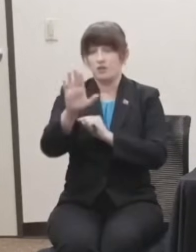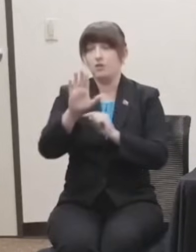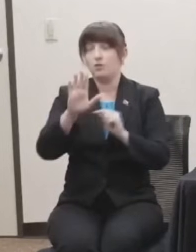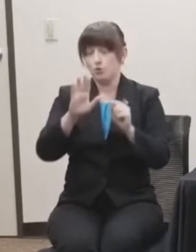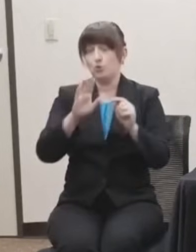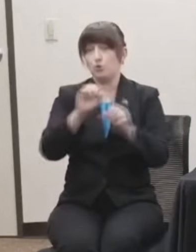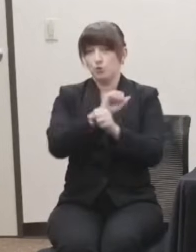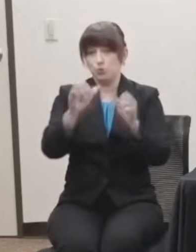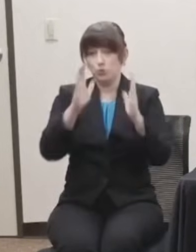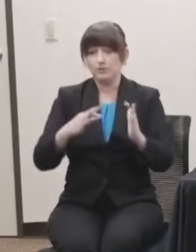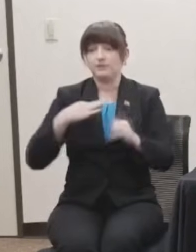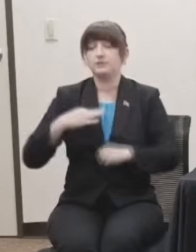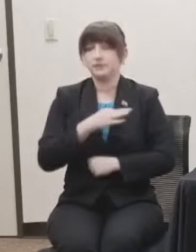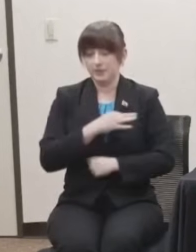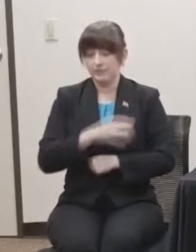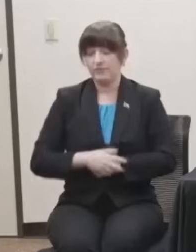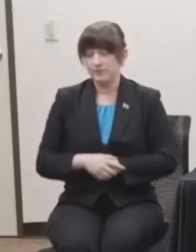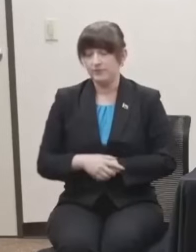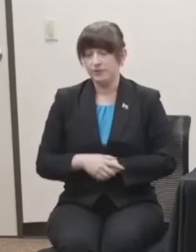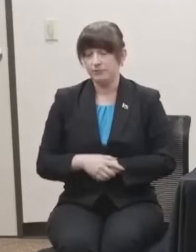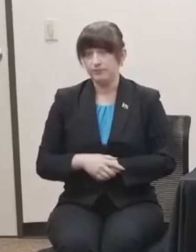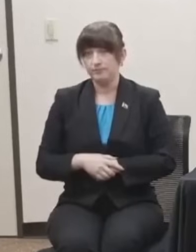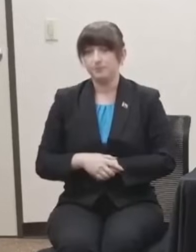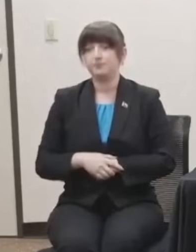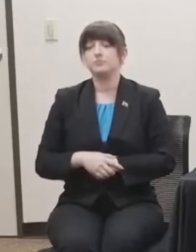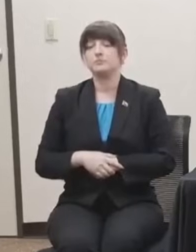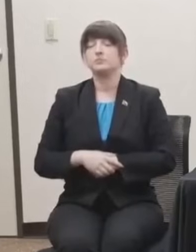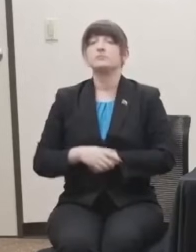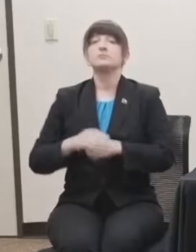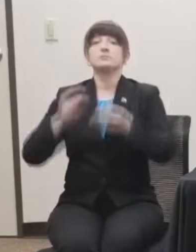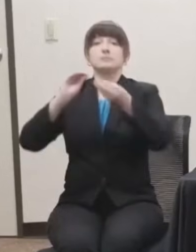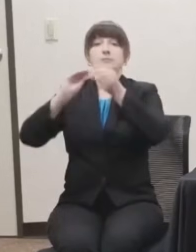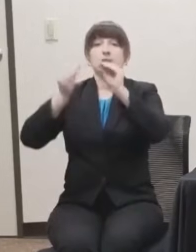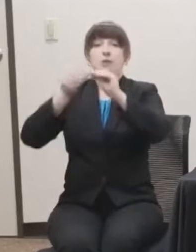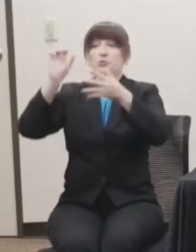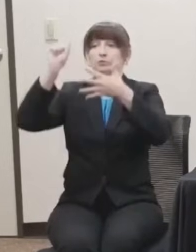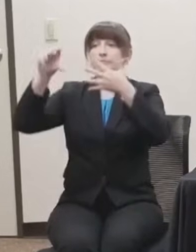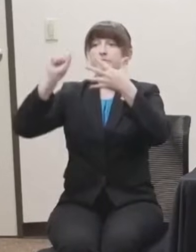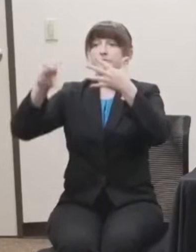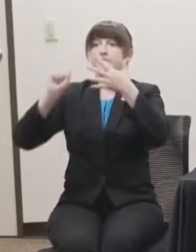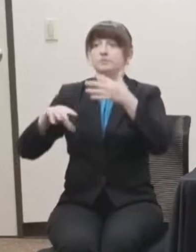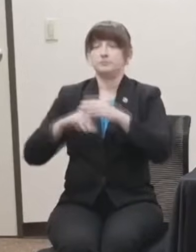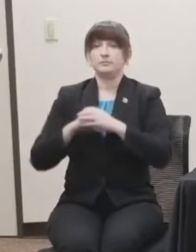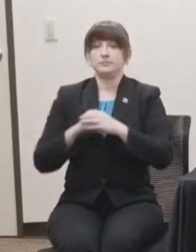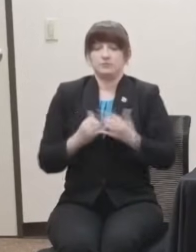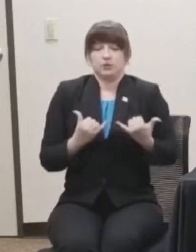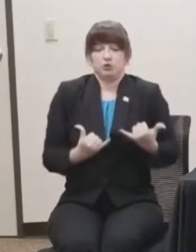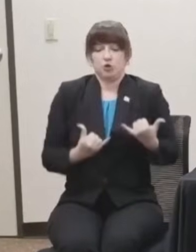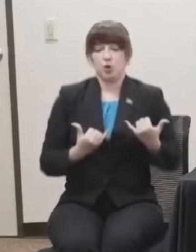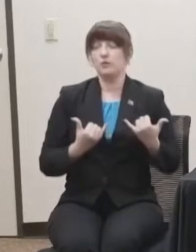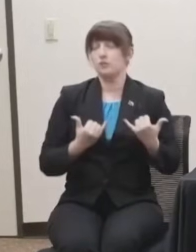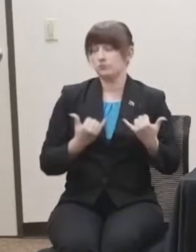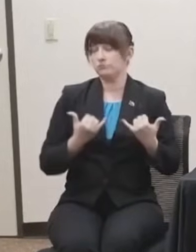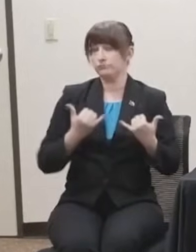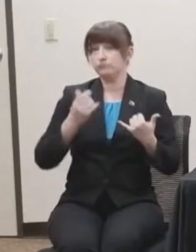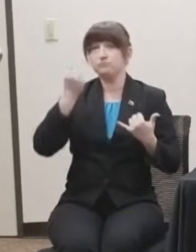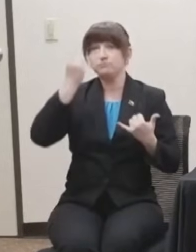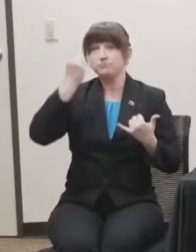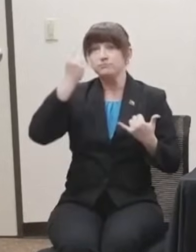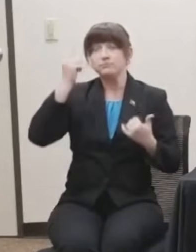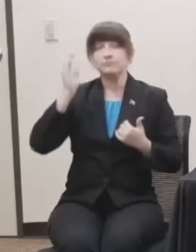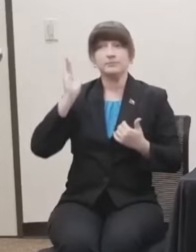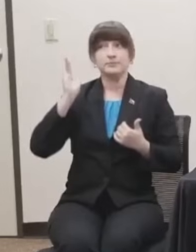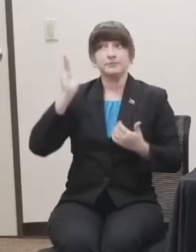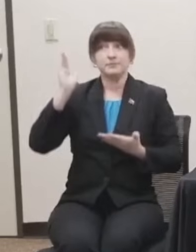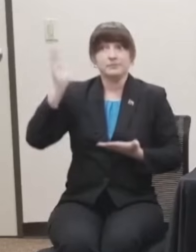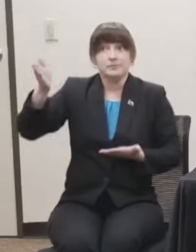The information I'm going to give you is as of this current moment in time, knowing that this information will constantly change throughout the remainder of